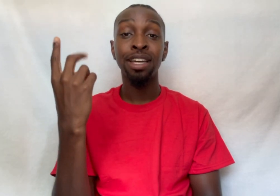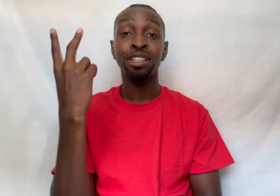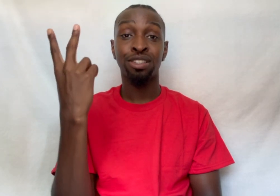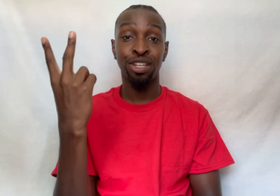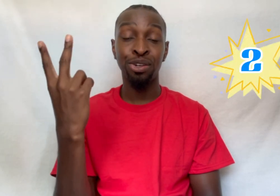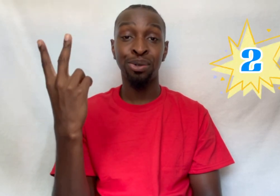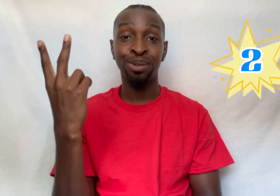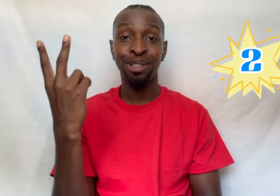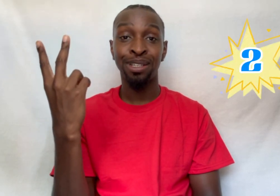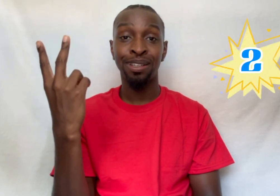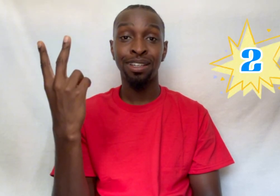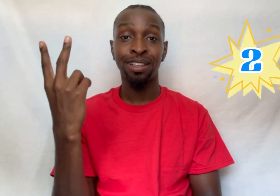2,